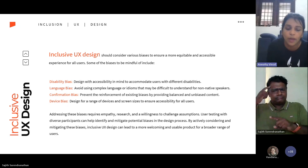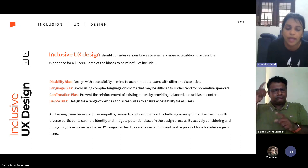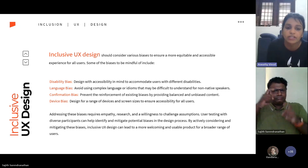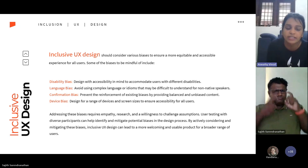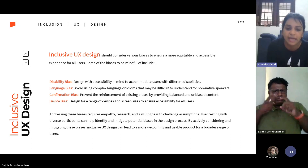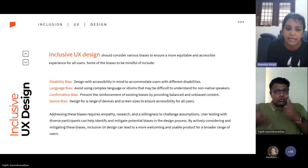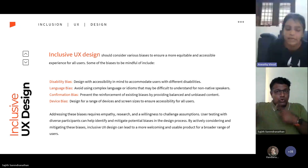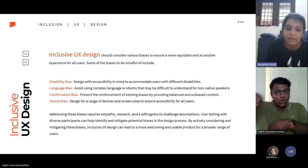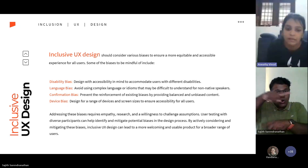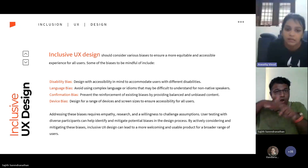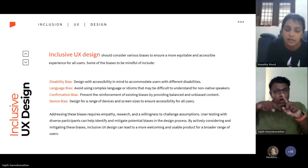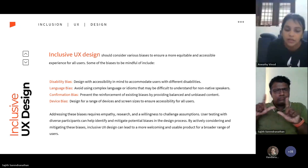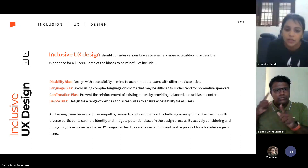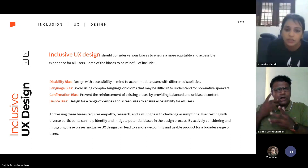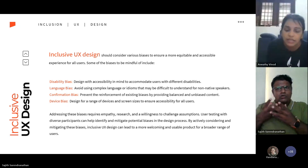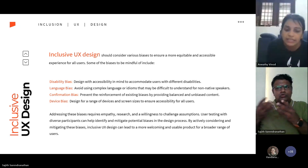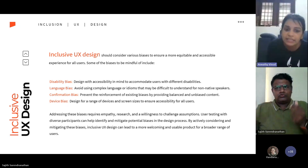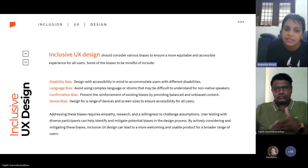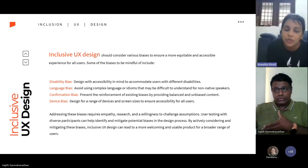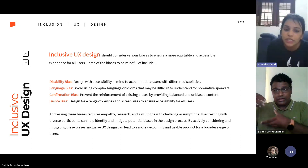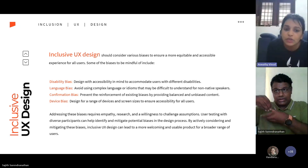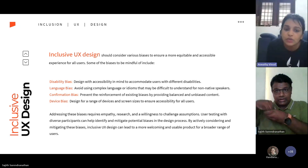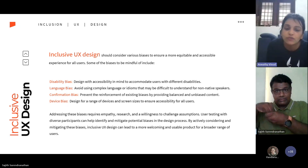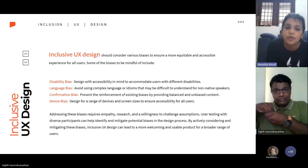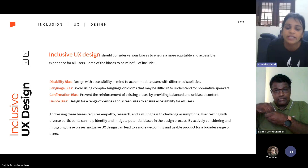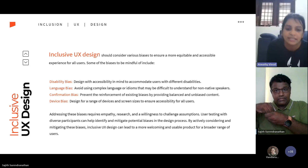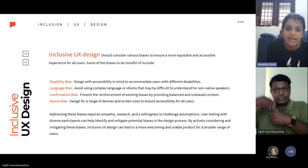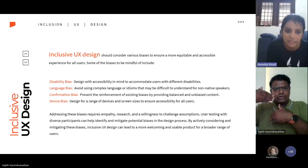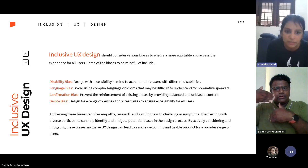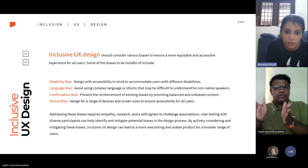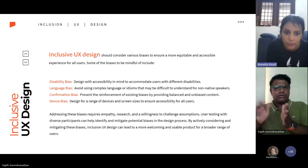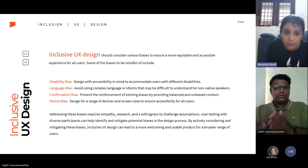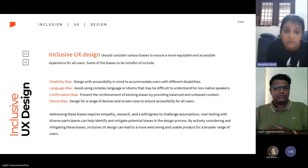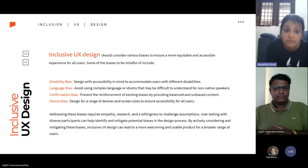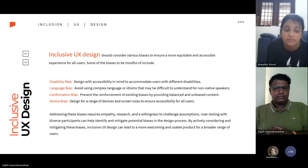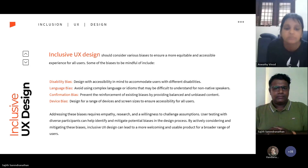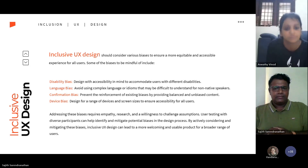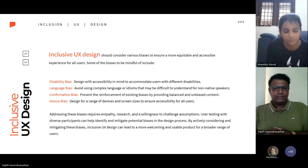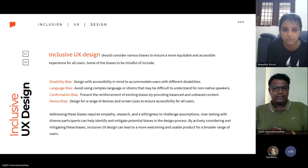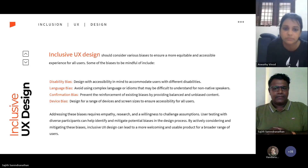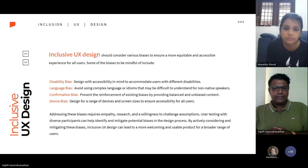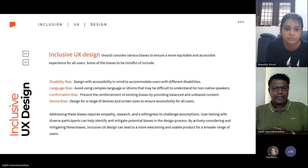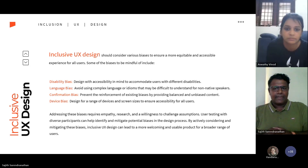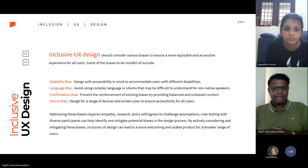perspectives while you are designing. And this is what inclusive UX design is all about.